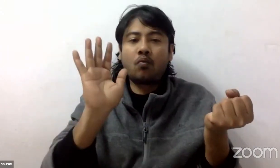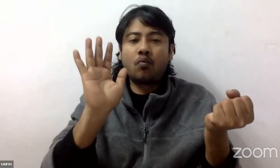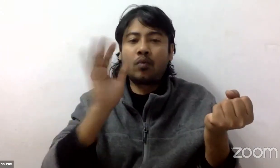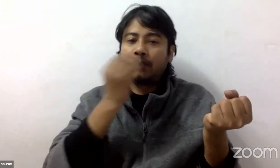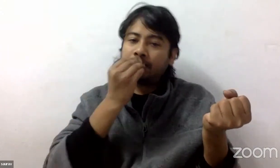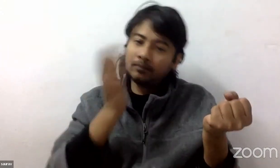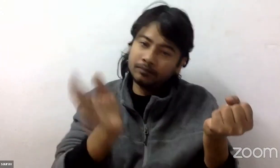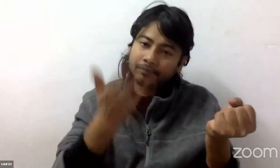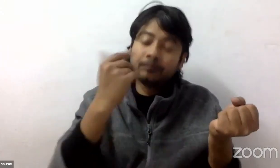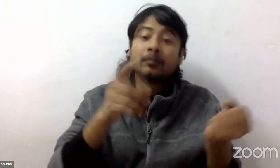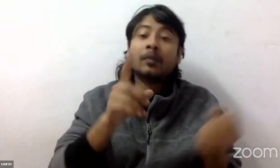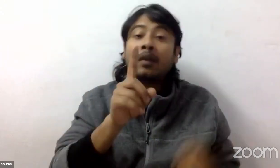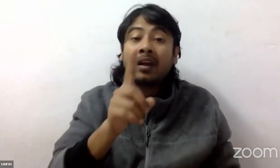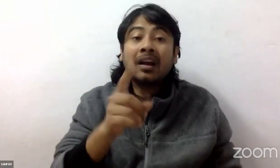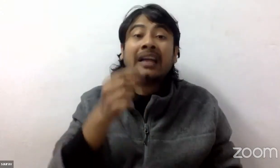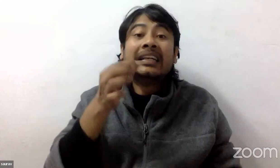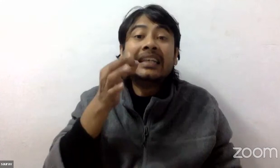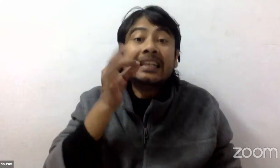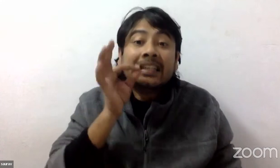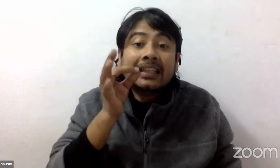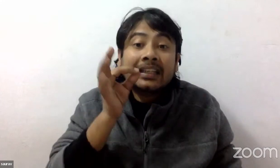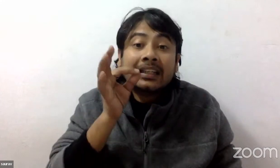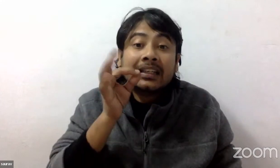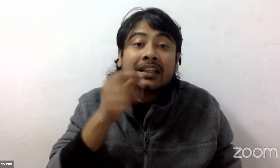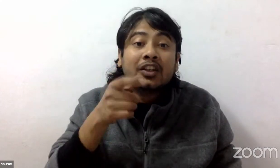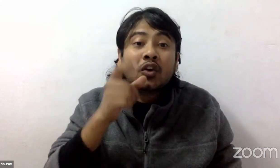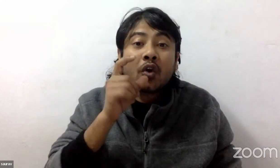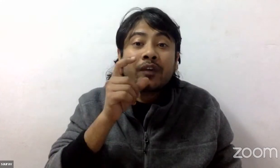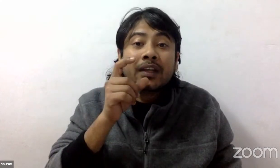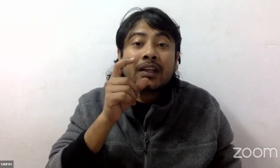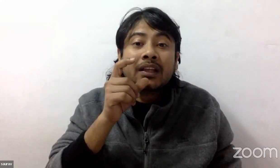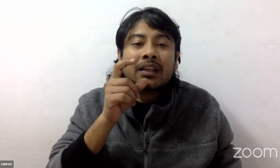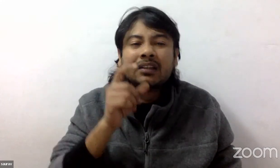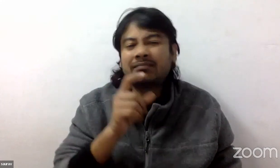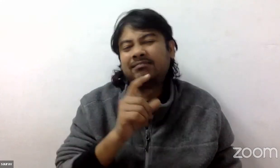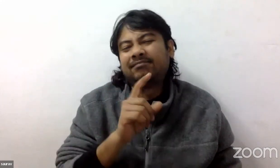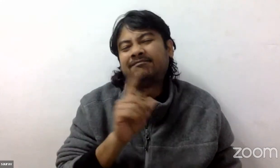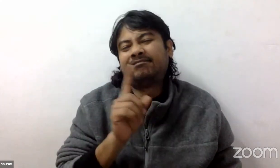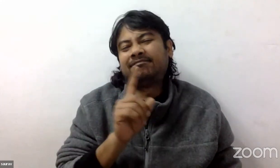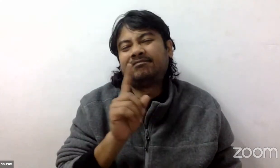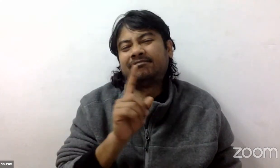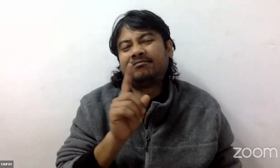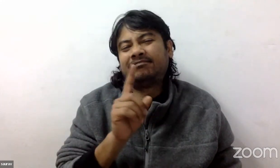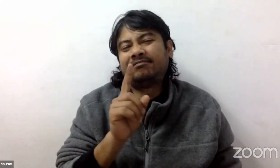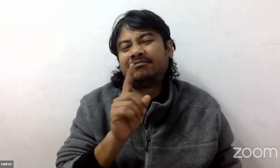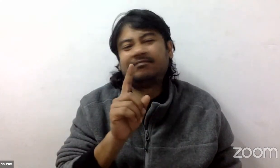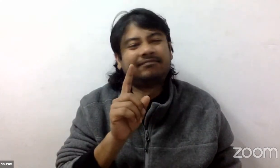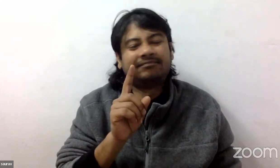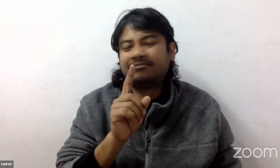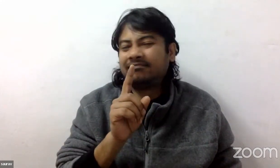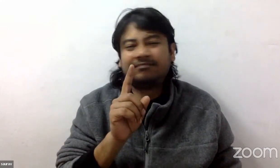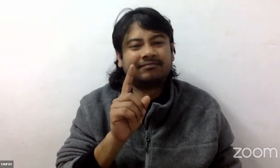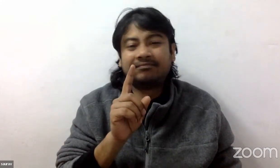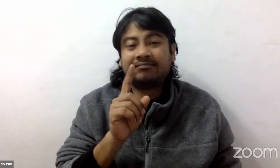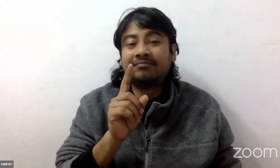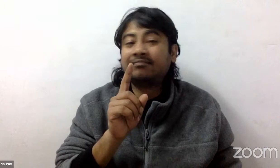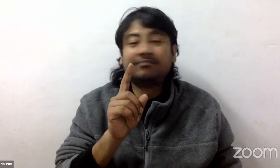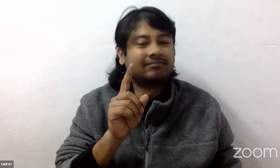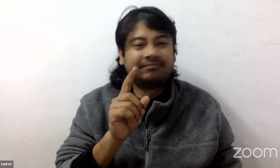avoid. If you cannot survive without tea, coffee, you can have. But generally in ISKCON we do not take tea, and coffee